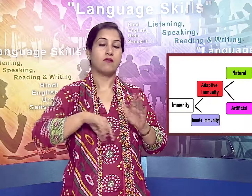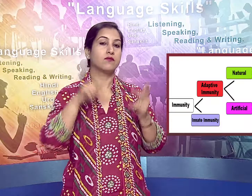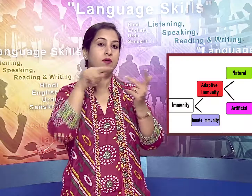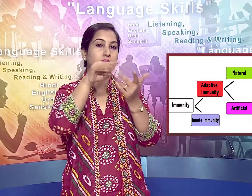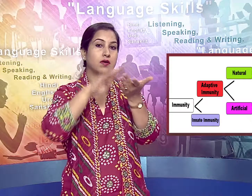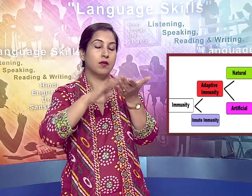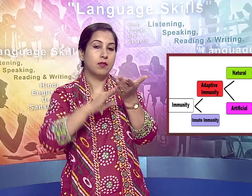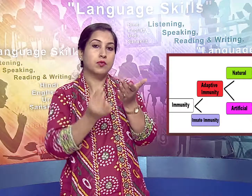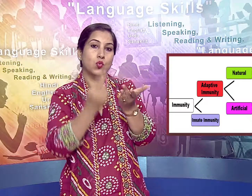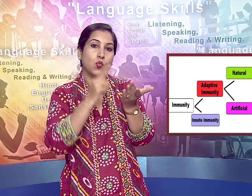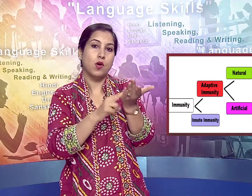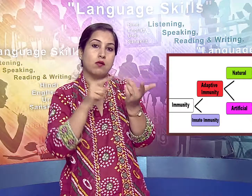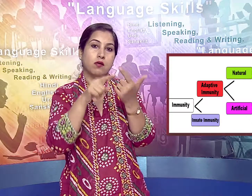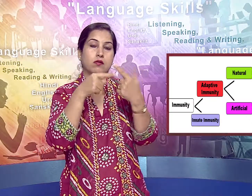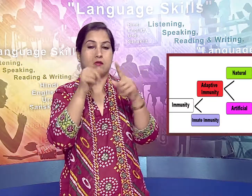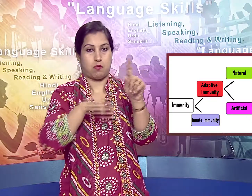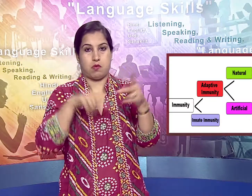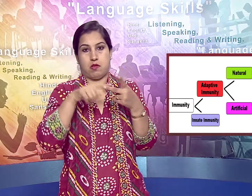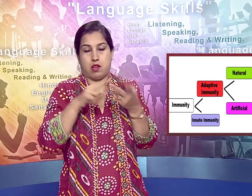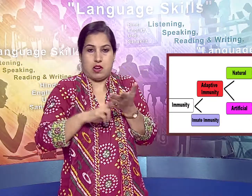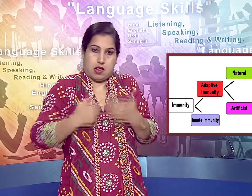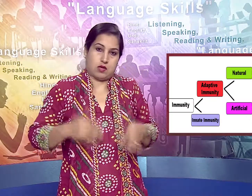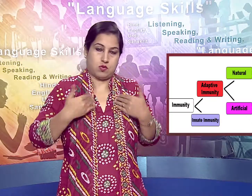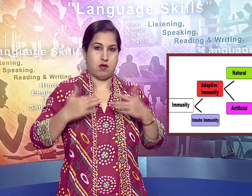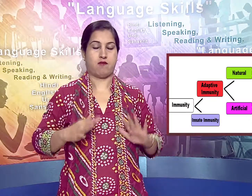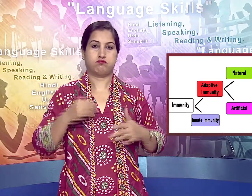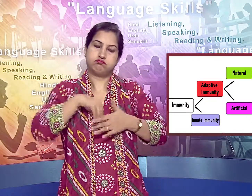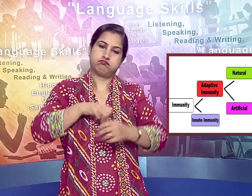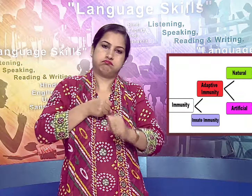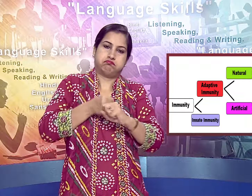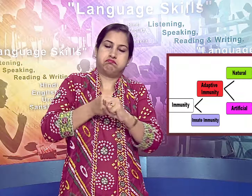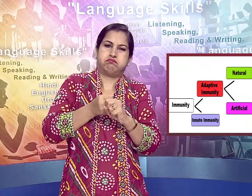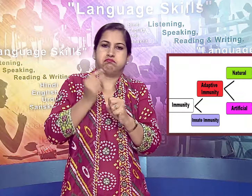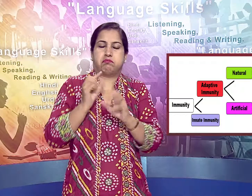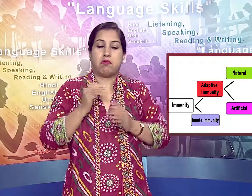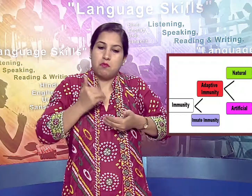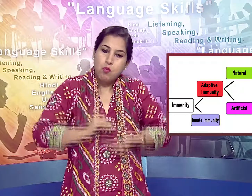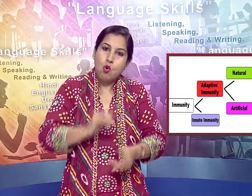That means the natural immunity which is inside our body since childhood,